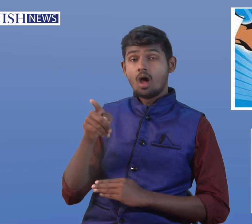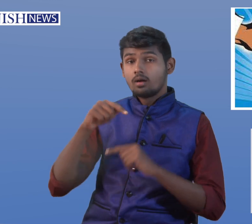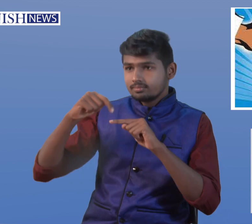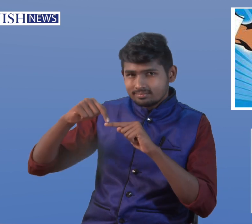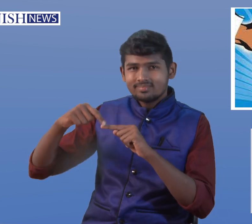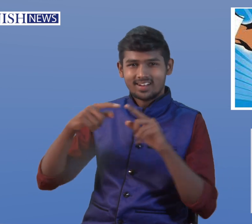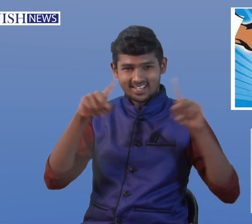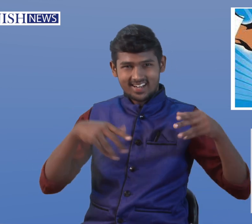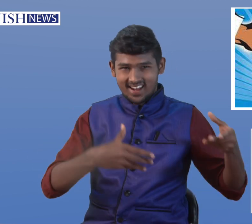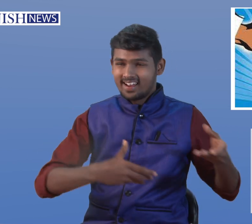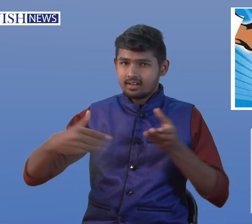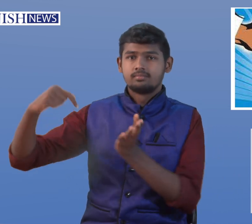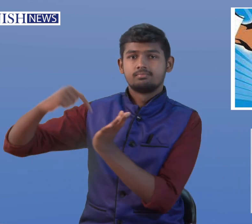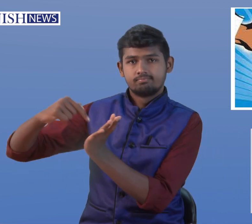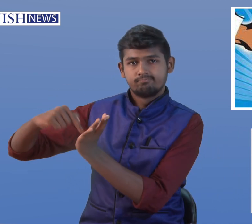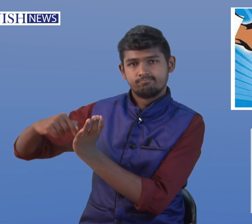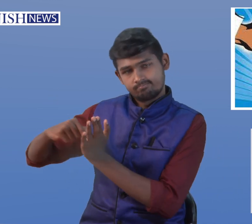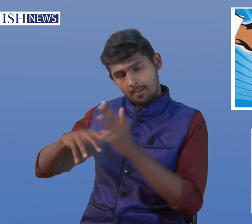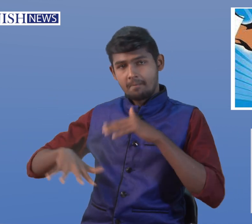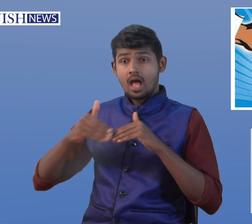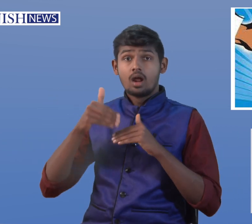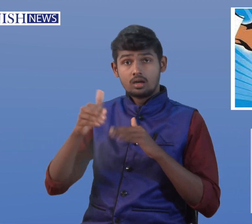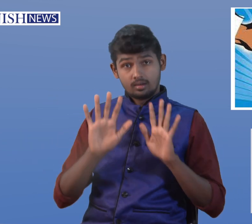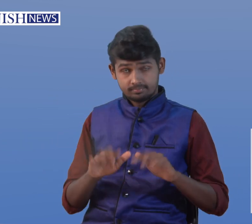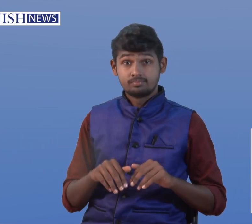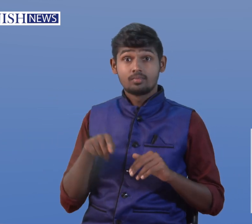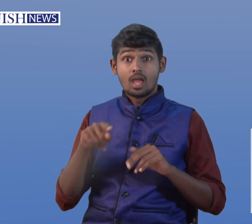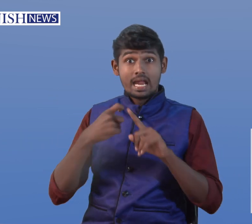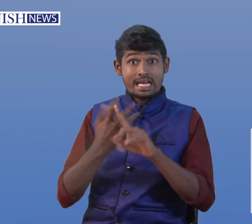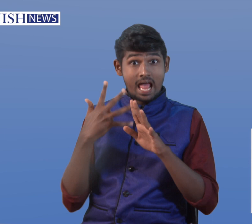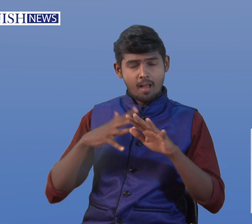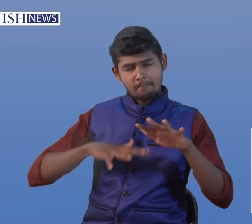the ballots. Kerala is getting ready for the election on April 6th.